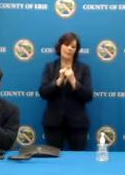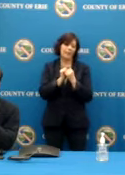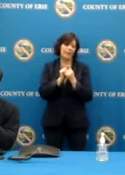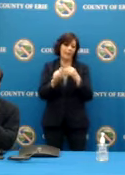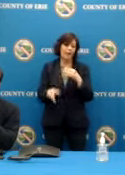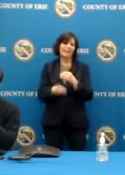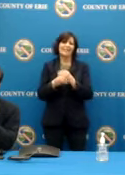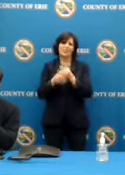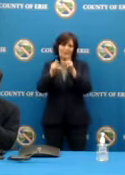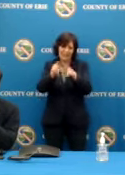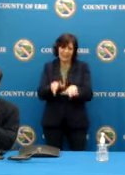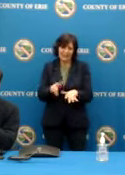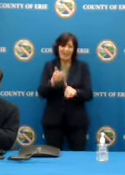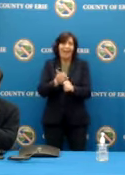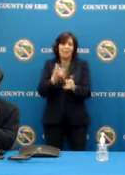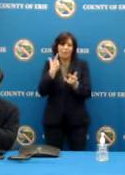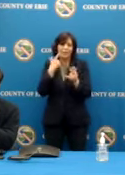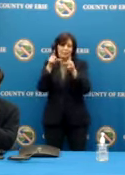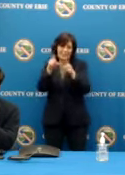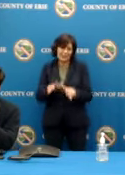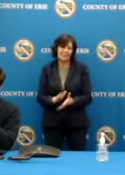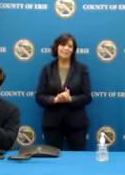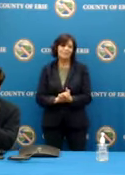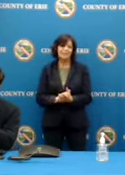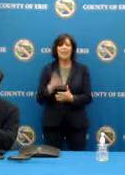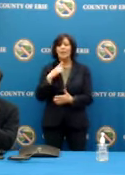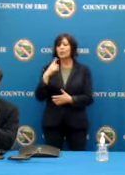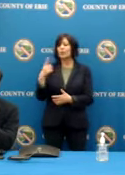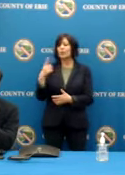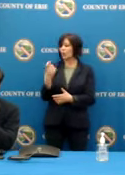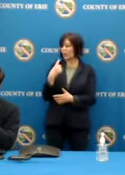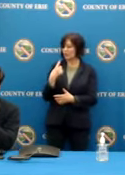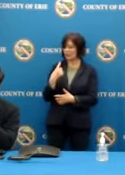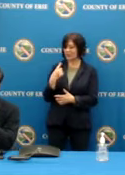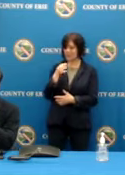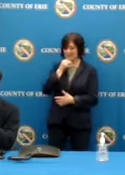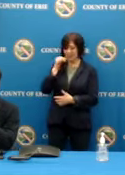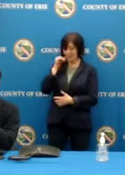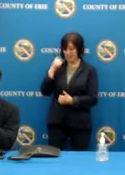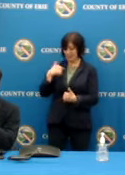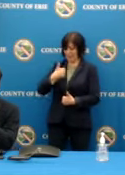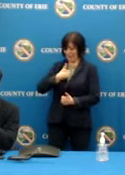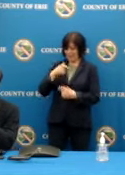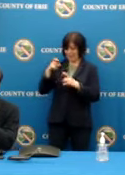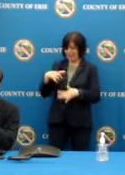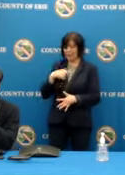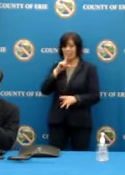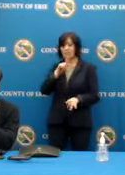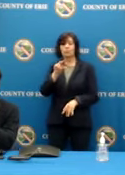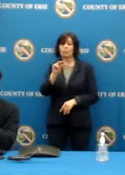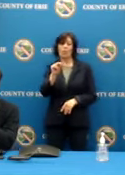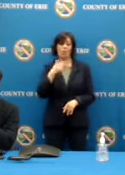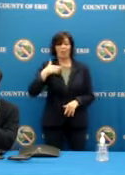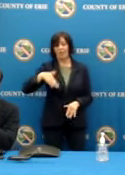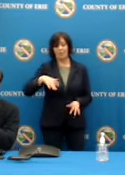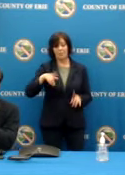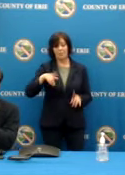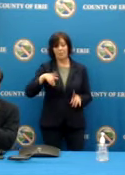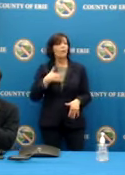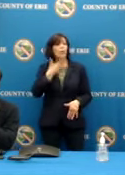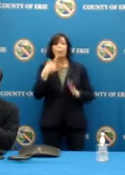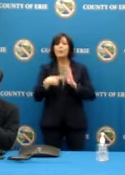additional testing. There was a question from media directed to me yesterday, have I been tested? The answer is no. I don't have any of the